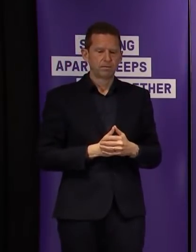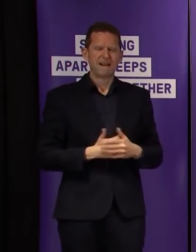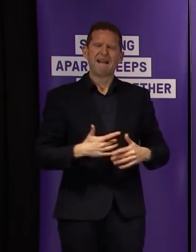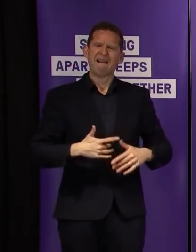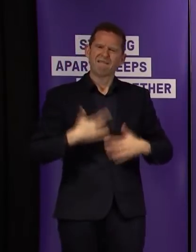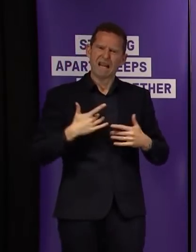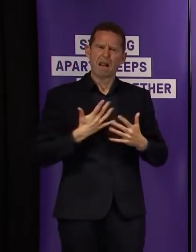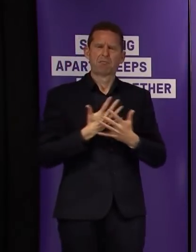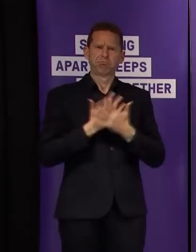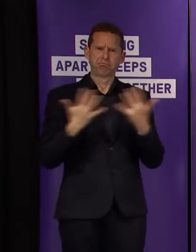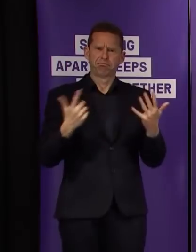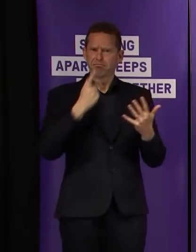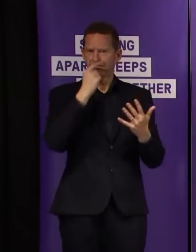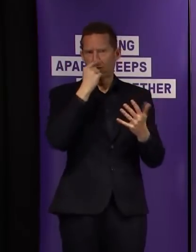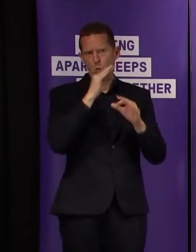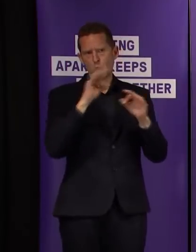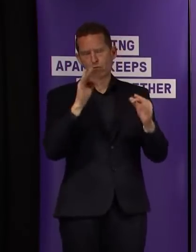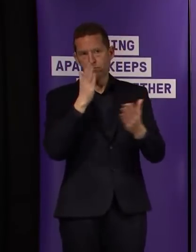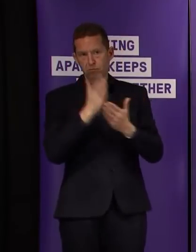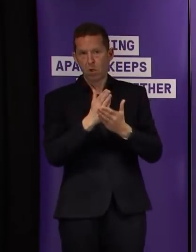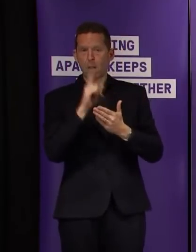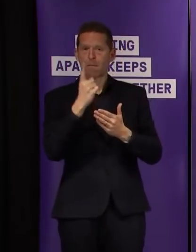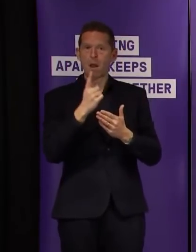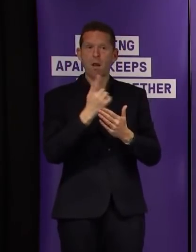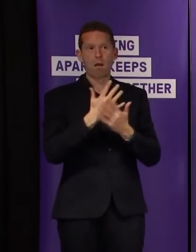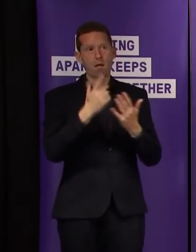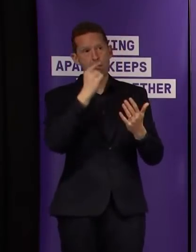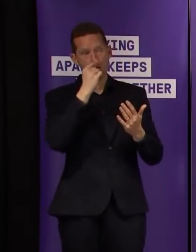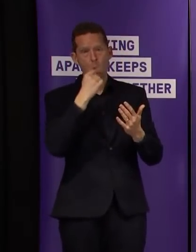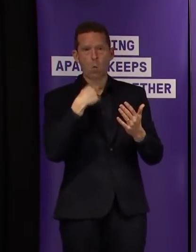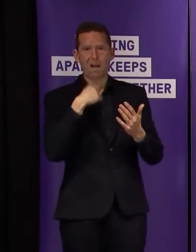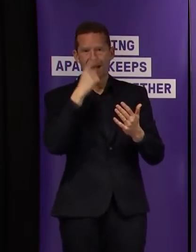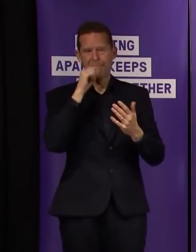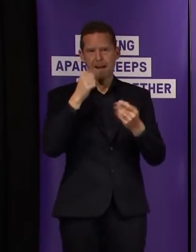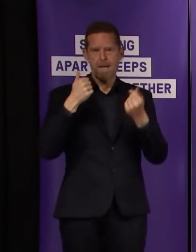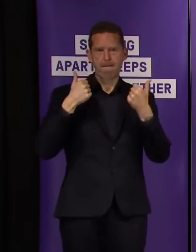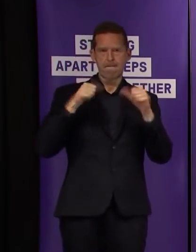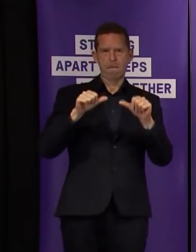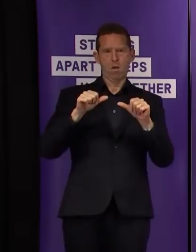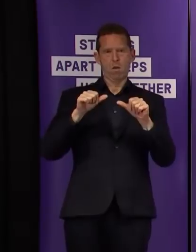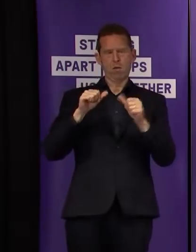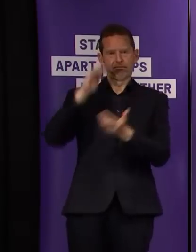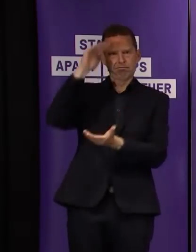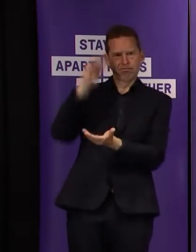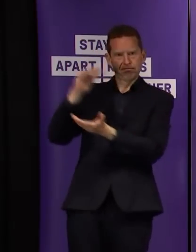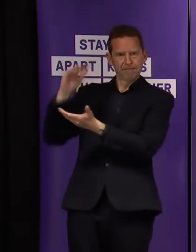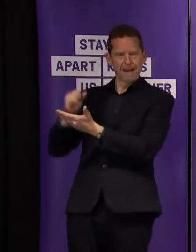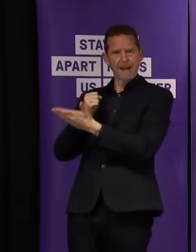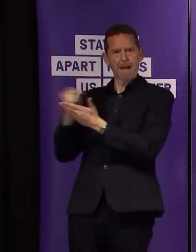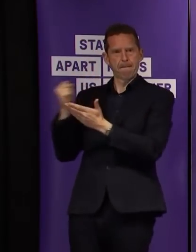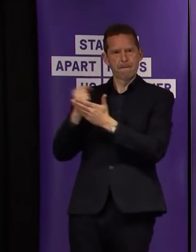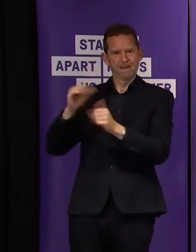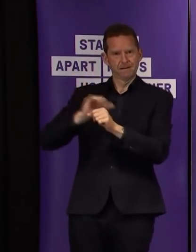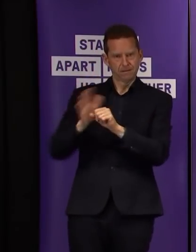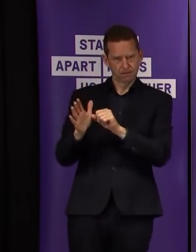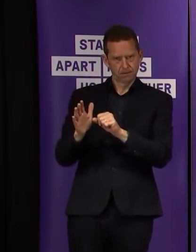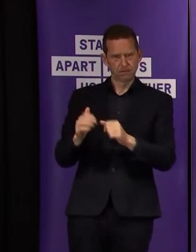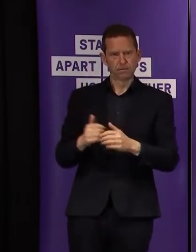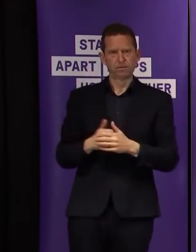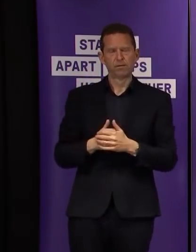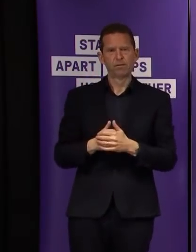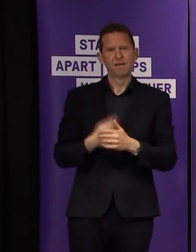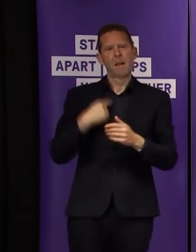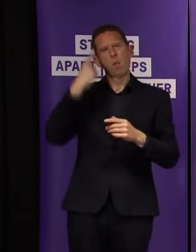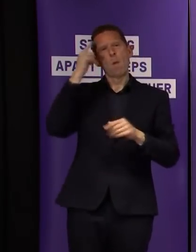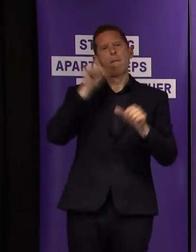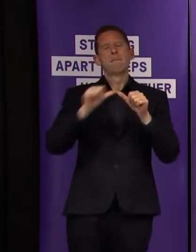highly likely, not certain, but highly likely that we will meet that case threshold. then we thought we think it's best to try and have one